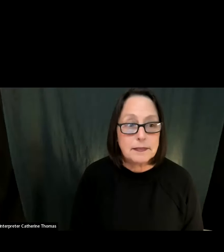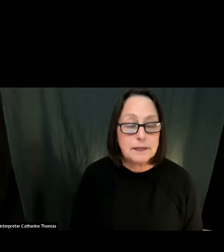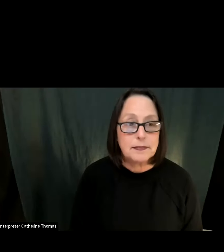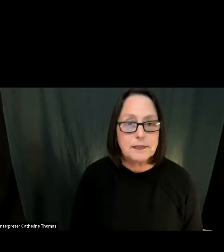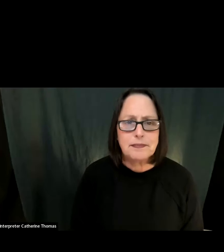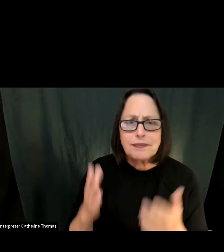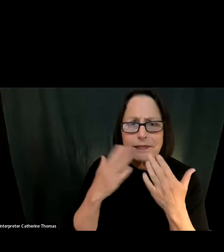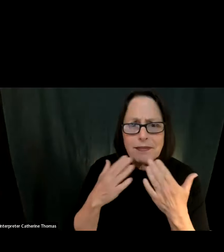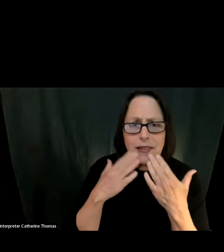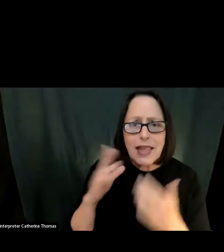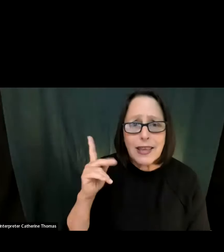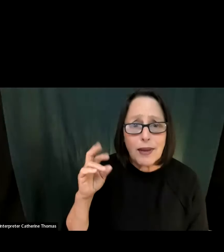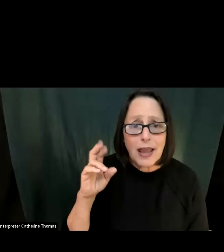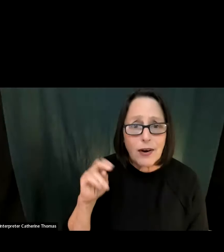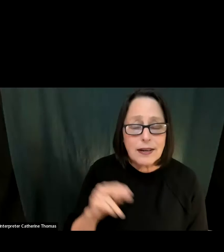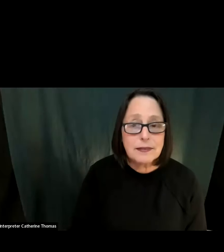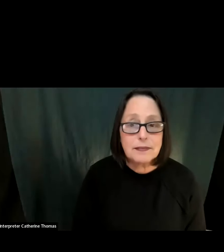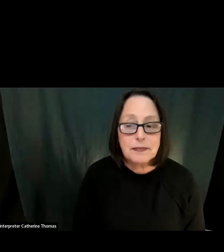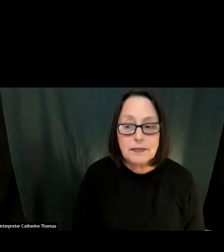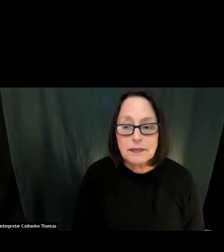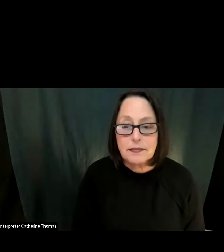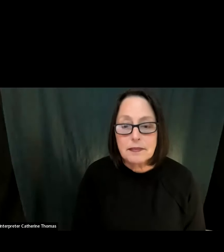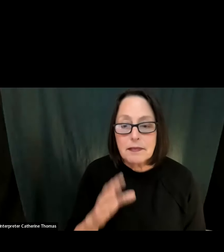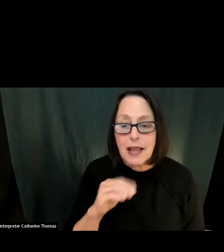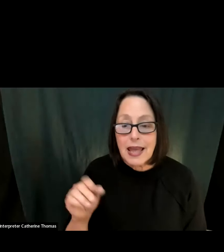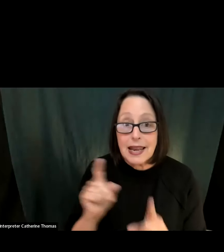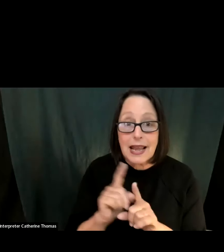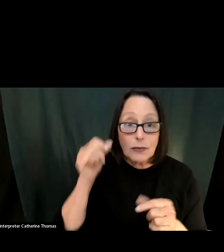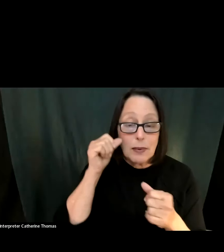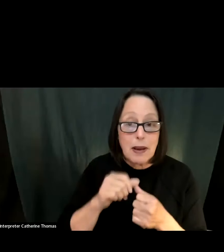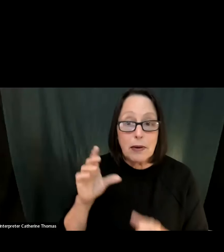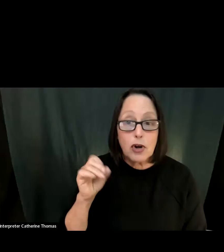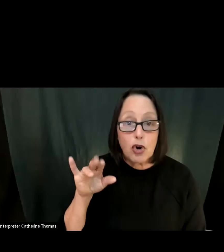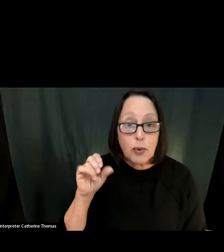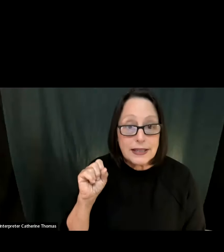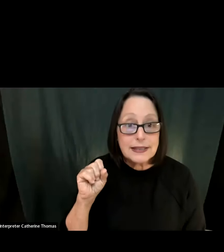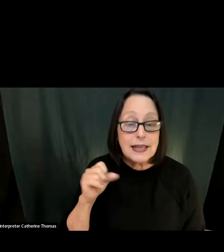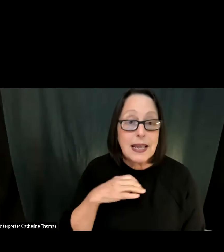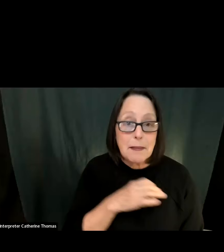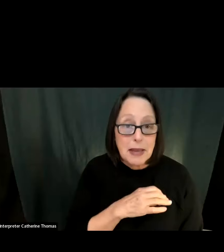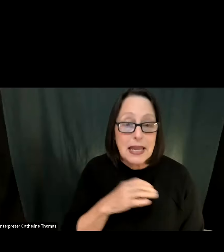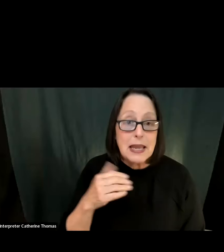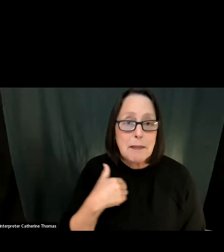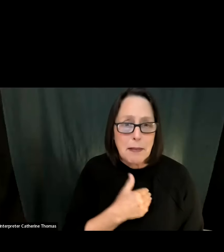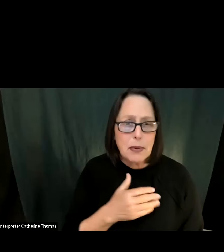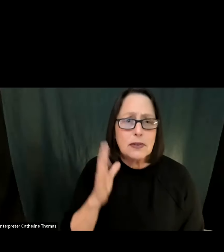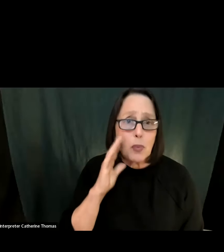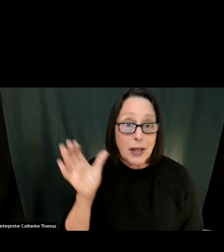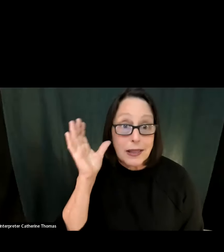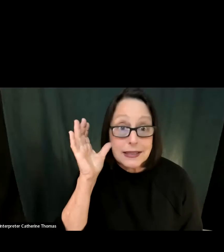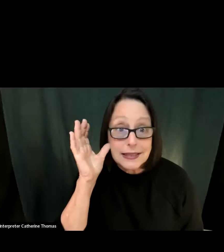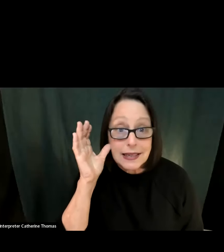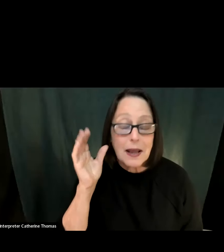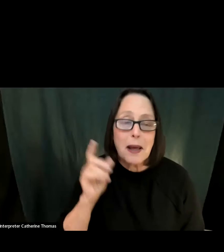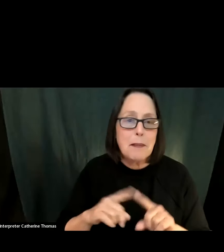Thank you so much, Karen. And as a reminder, our CRIS committee members are listening, but they won't be responding to the comments.